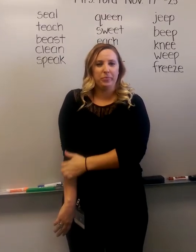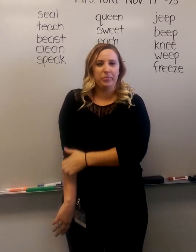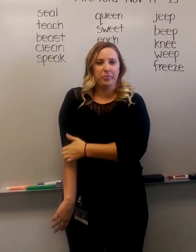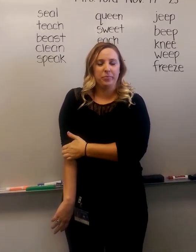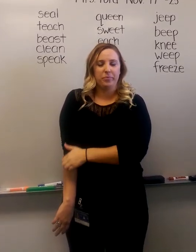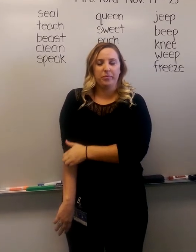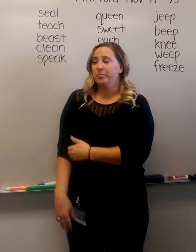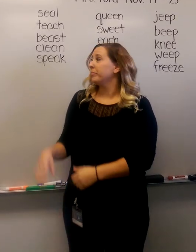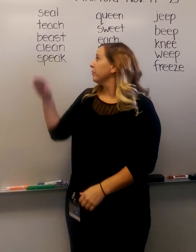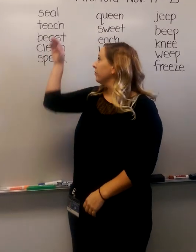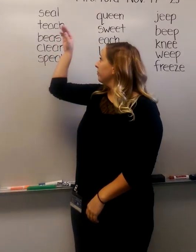Teach.